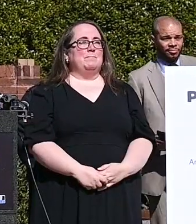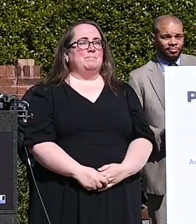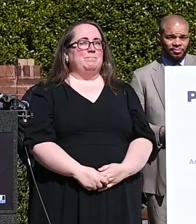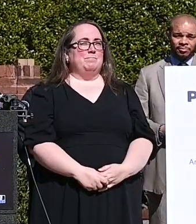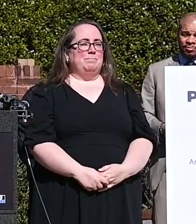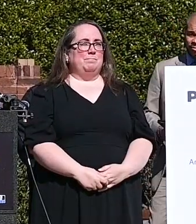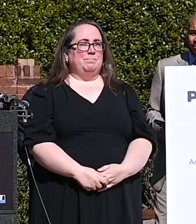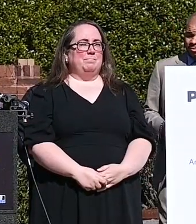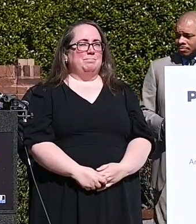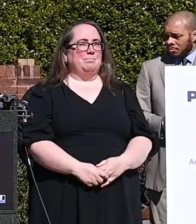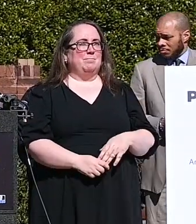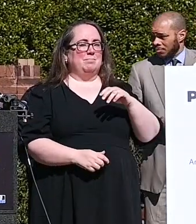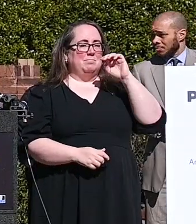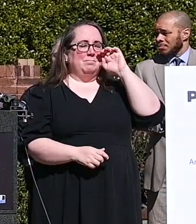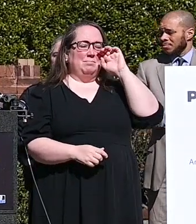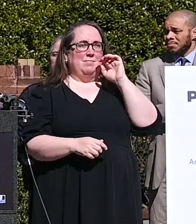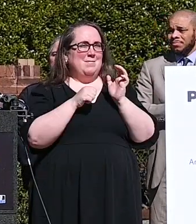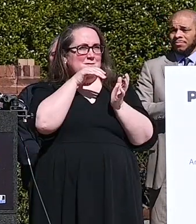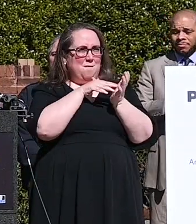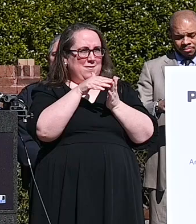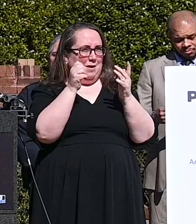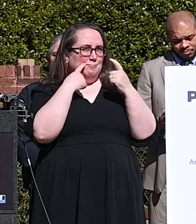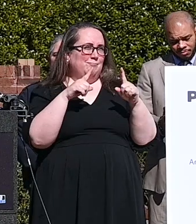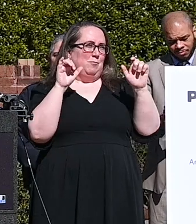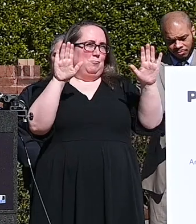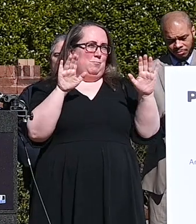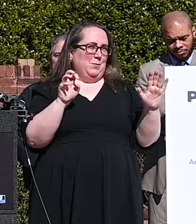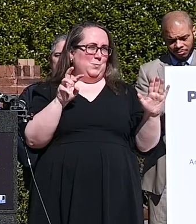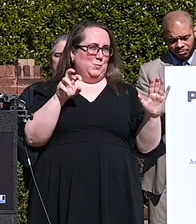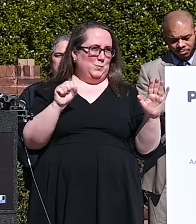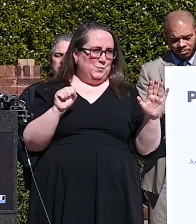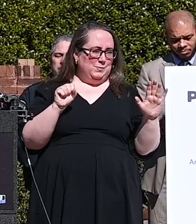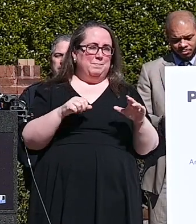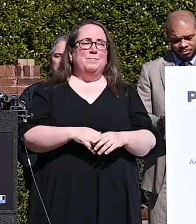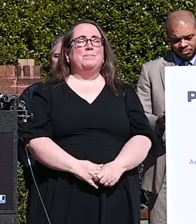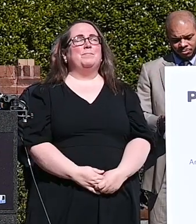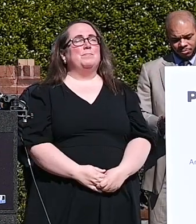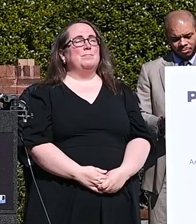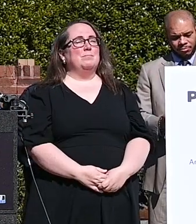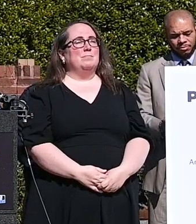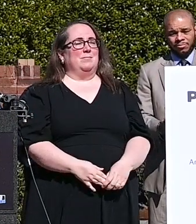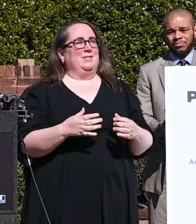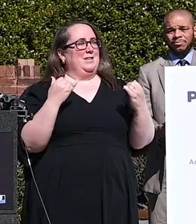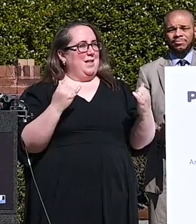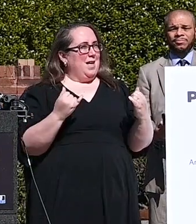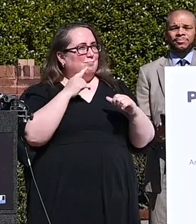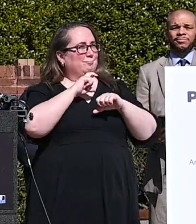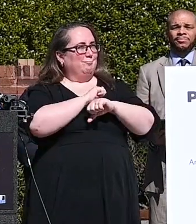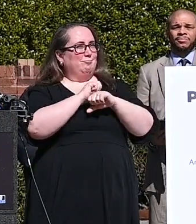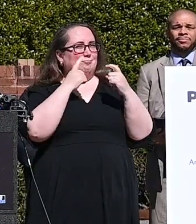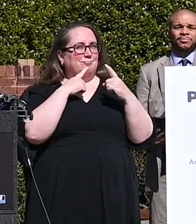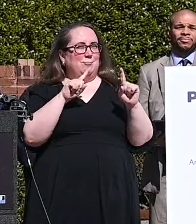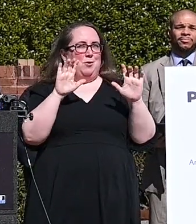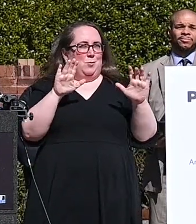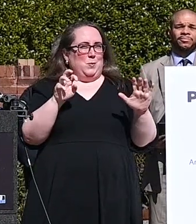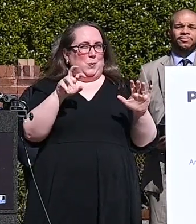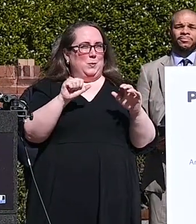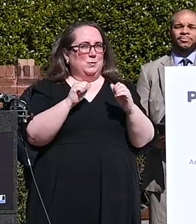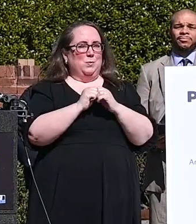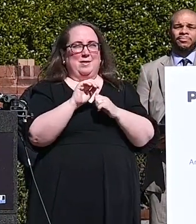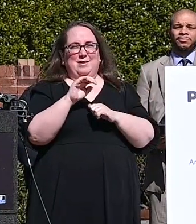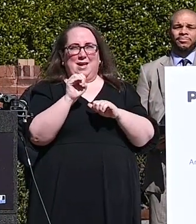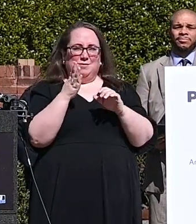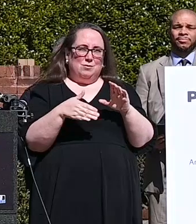get to announce really great news, and today we are doing just that with the case